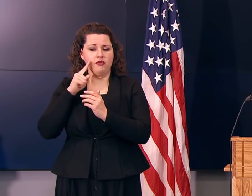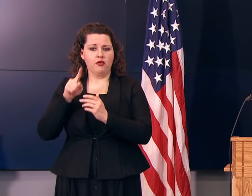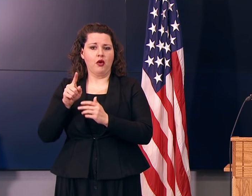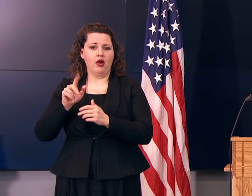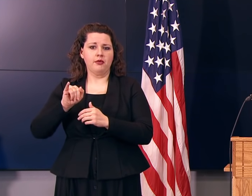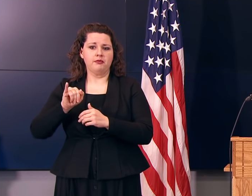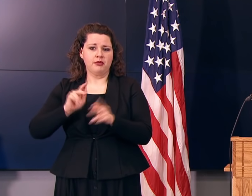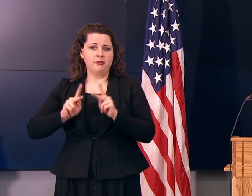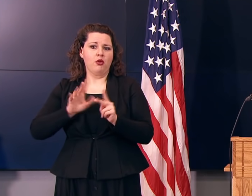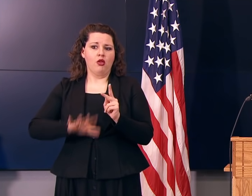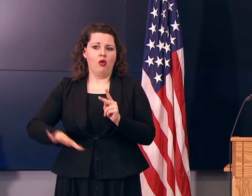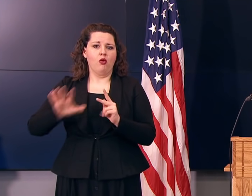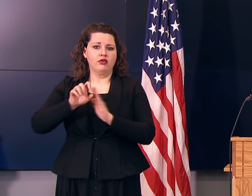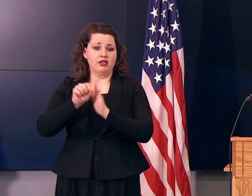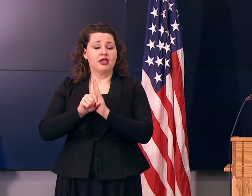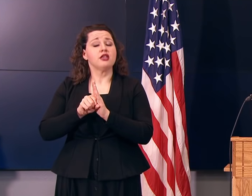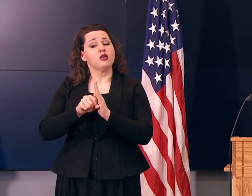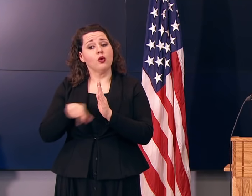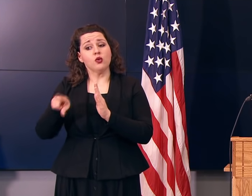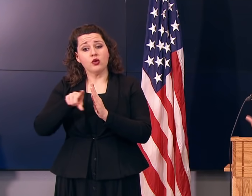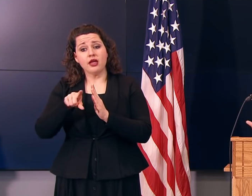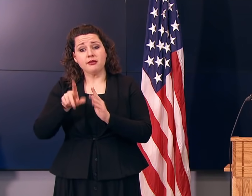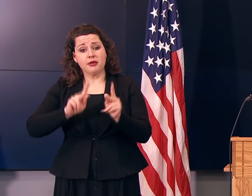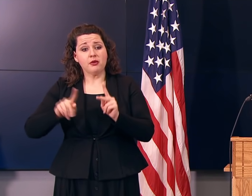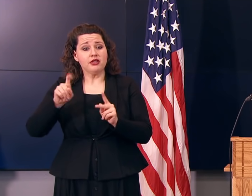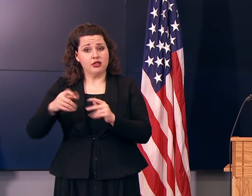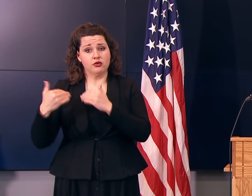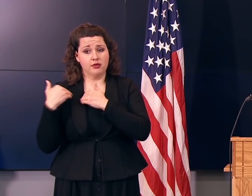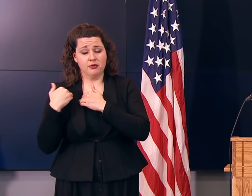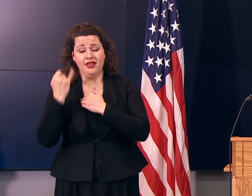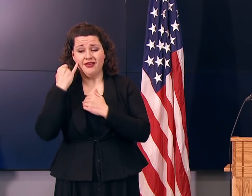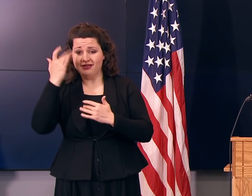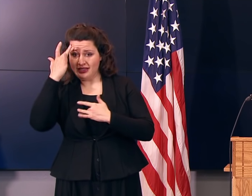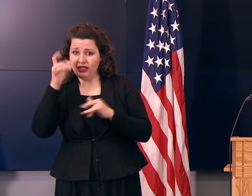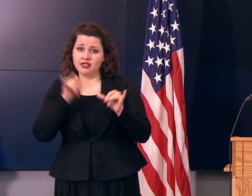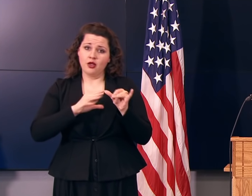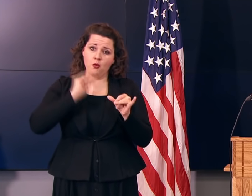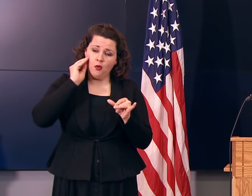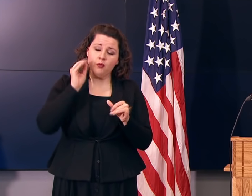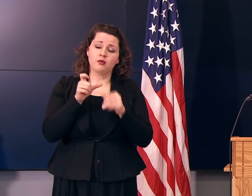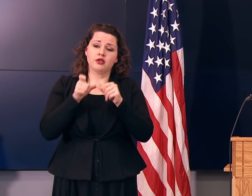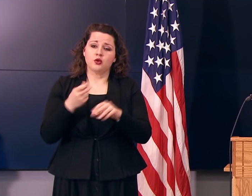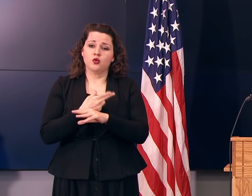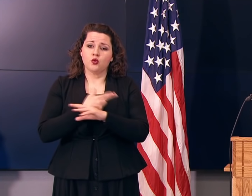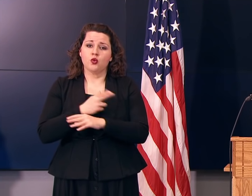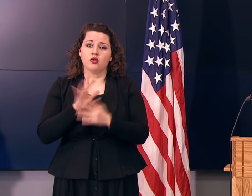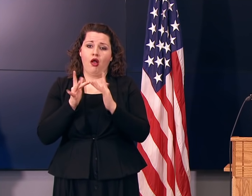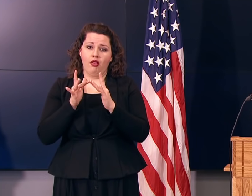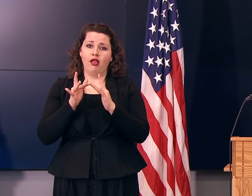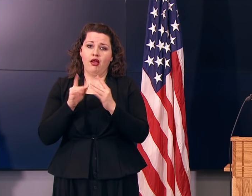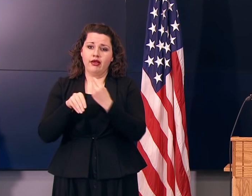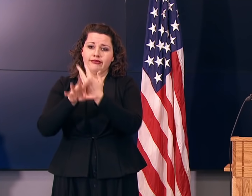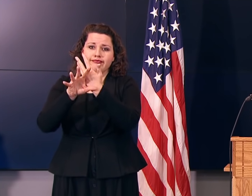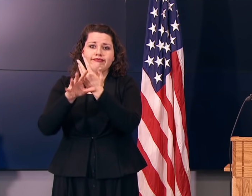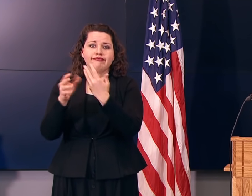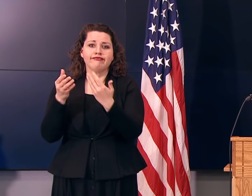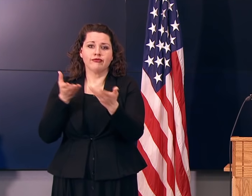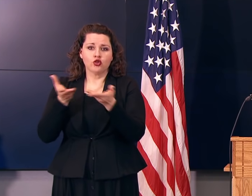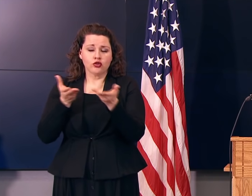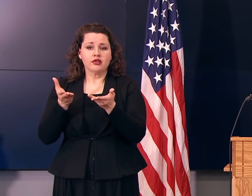then Iowans also need to be responsible. So if you're sick, you need to stay home, continue to utilize the online services,